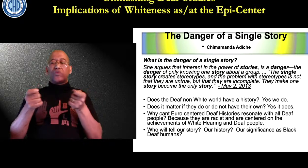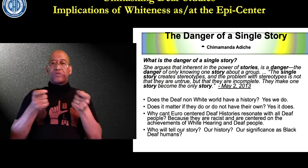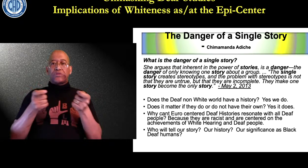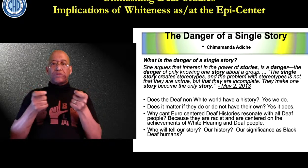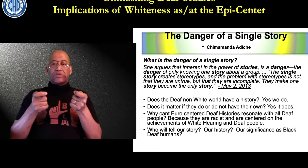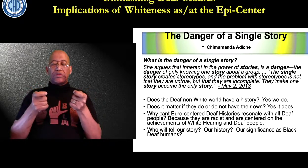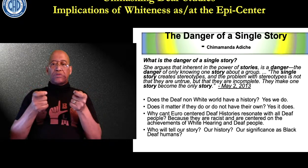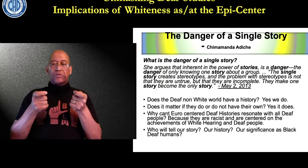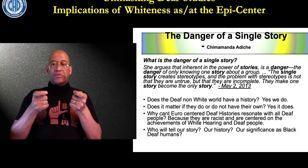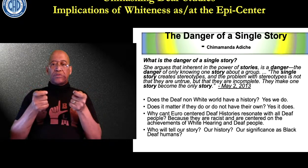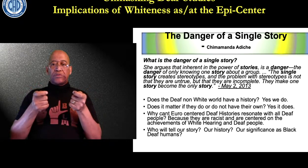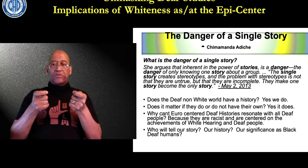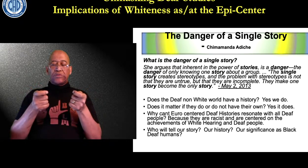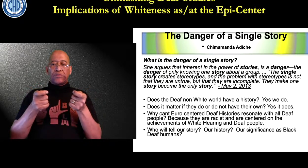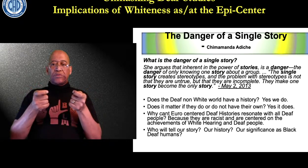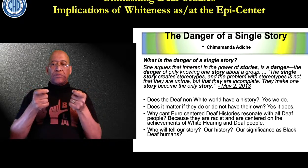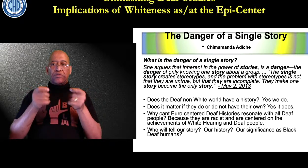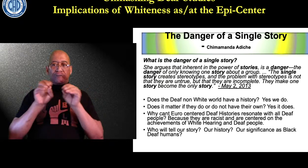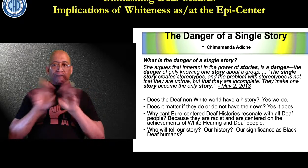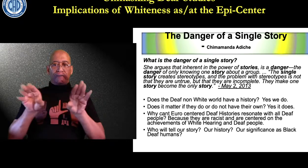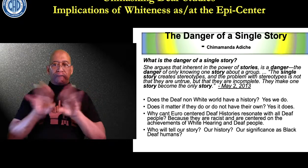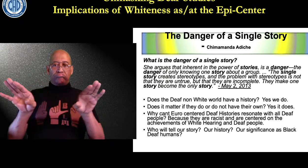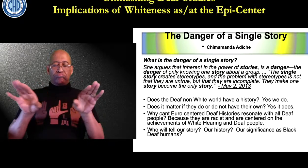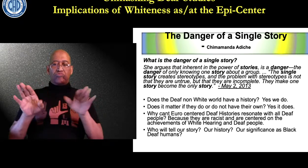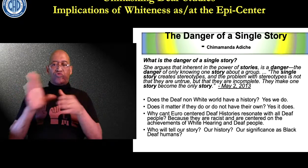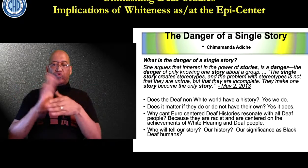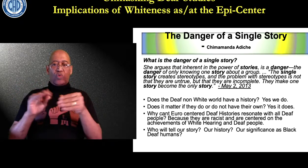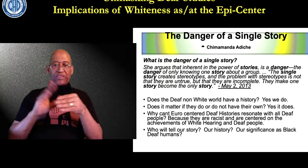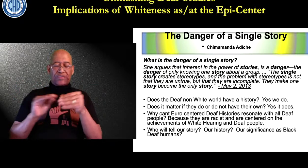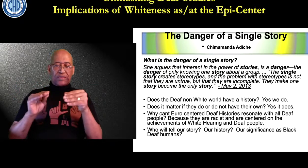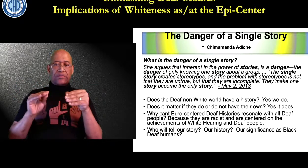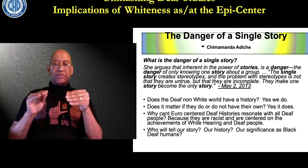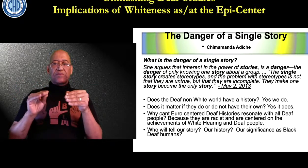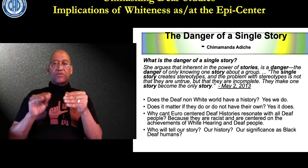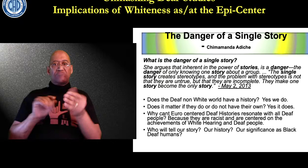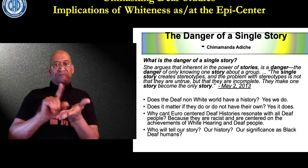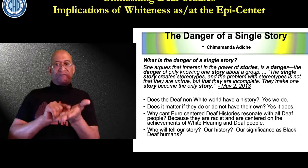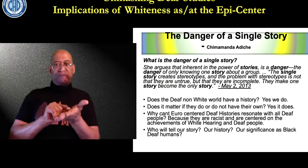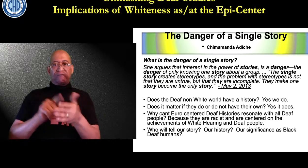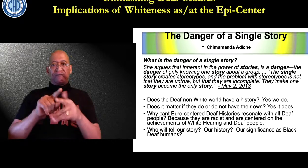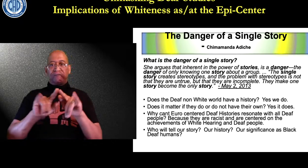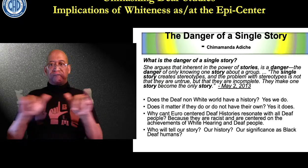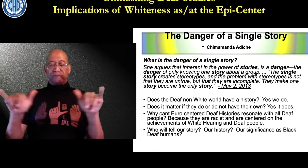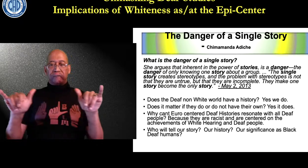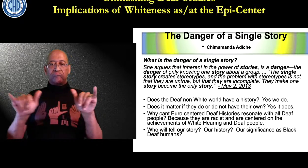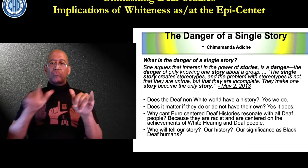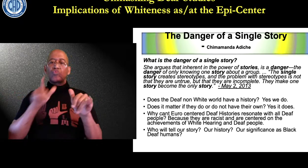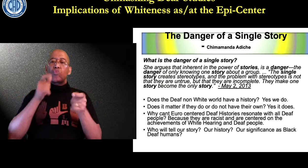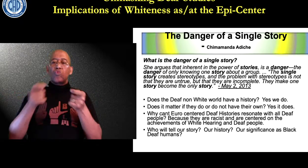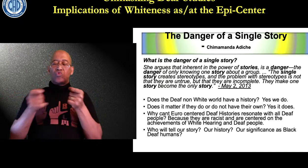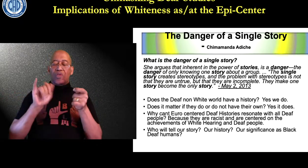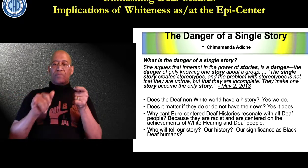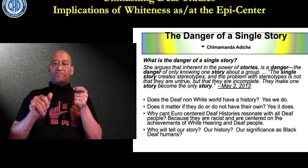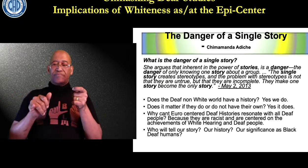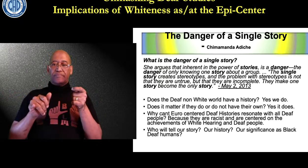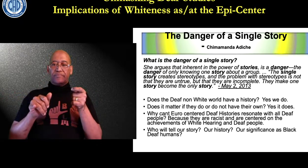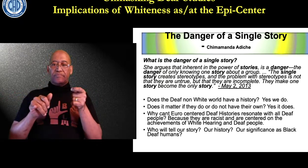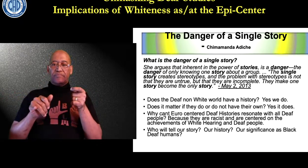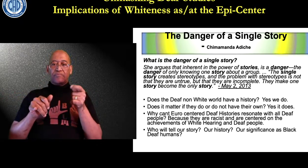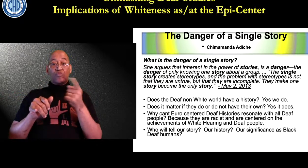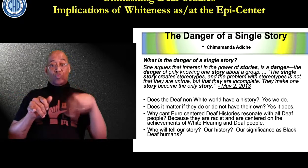BIs, POCs need to, but again, who's controlling that? Who's sending out